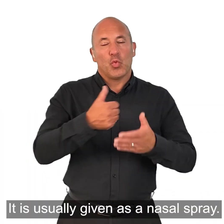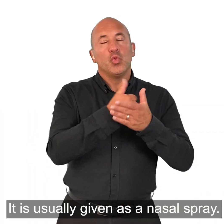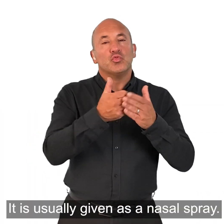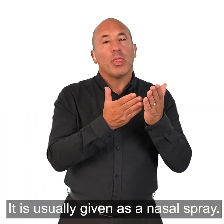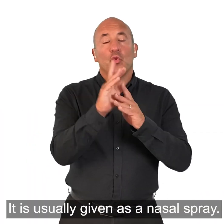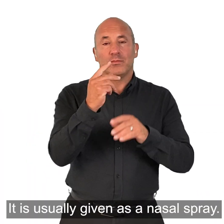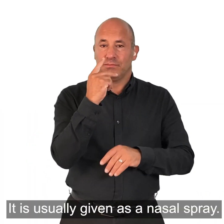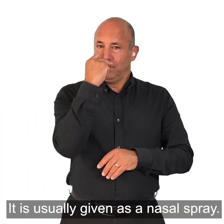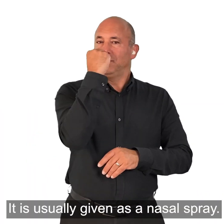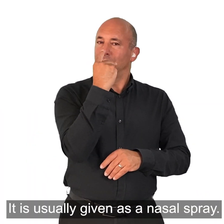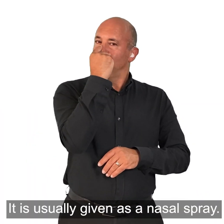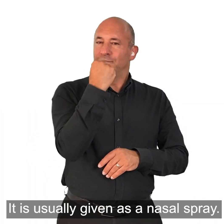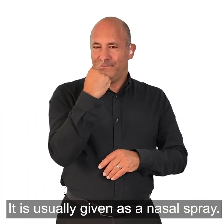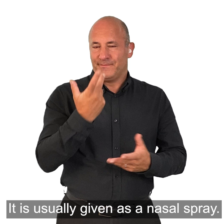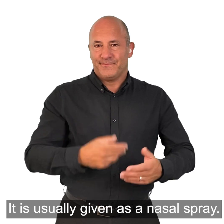It is usually given as a nasal spray.